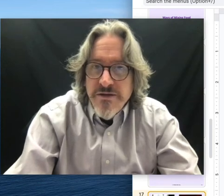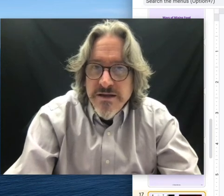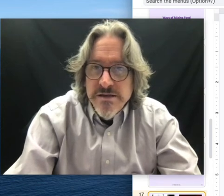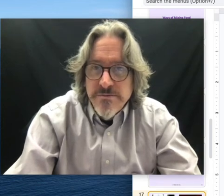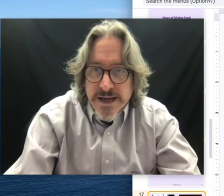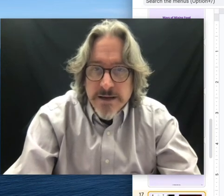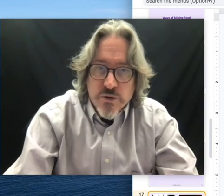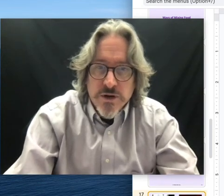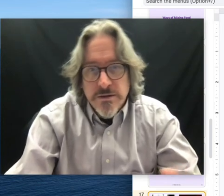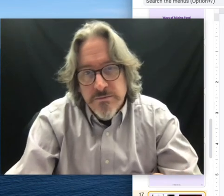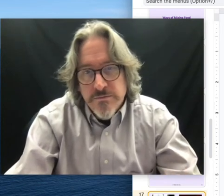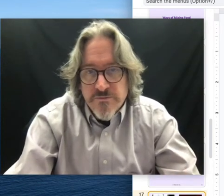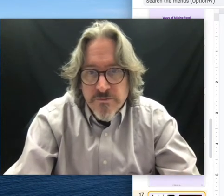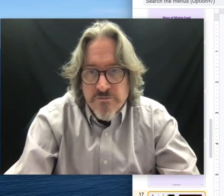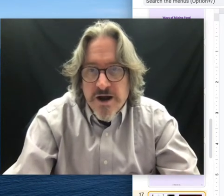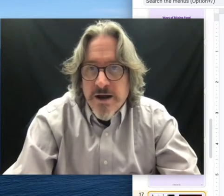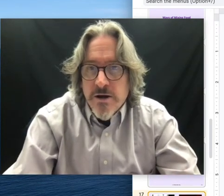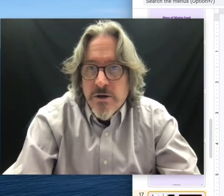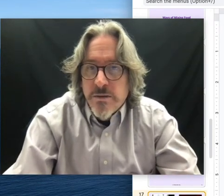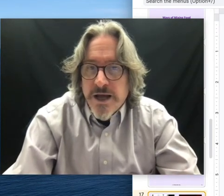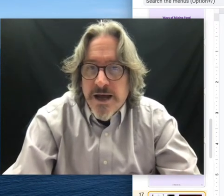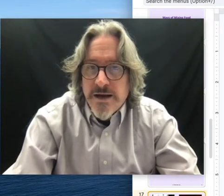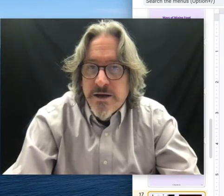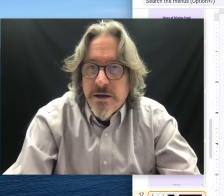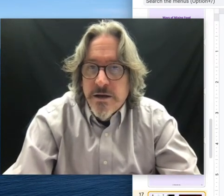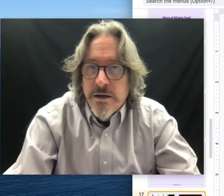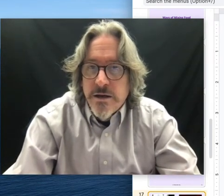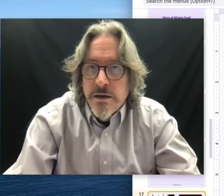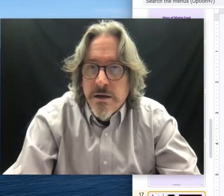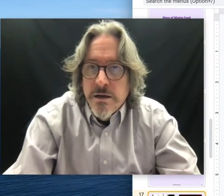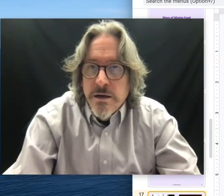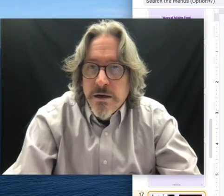Cooking methods: baking, broiling, frying. Oh, let me add